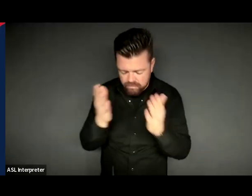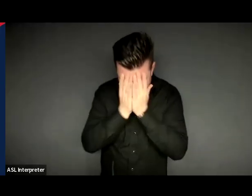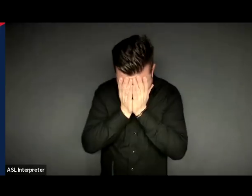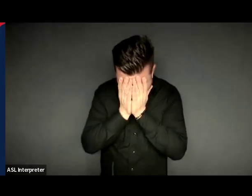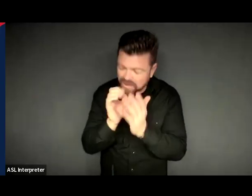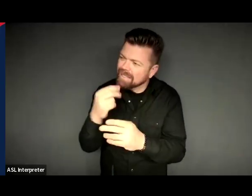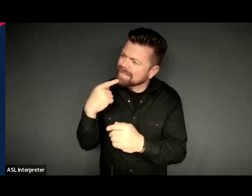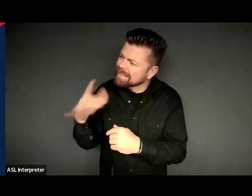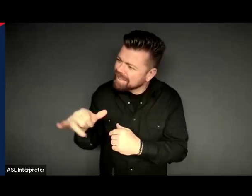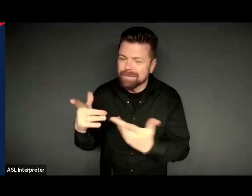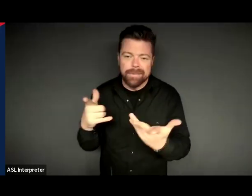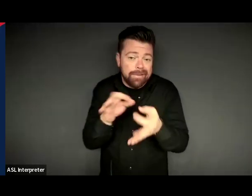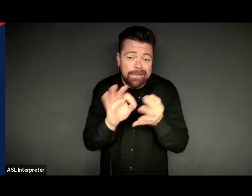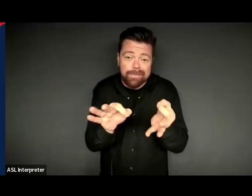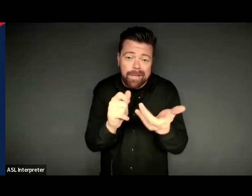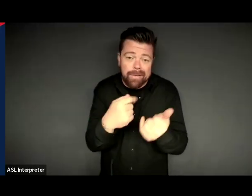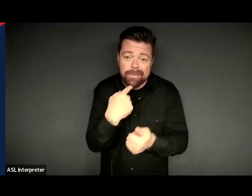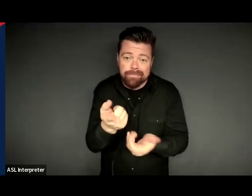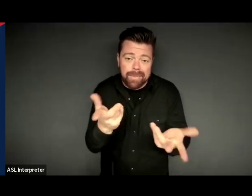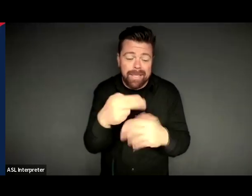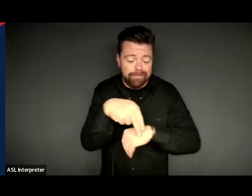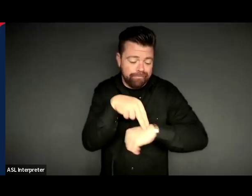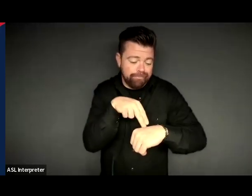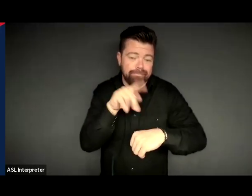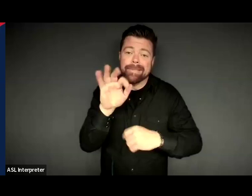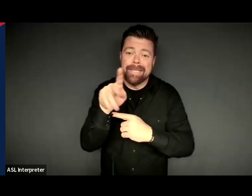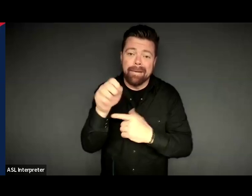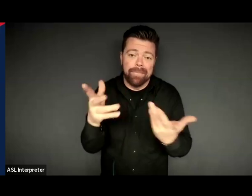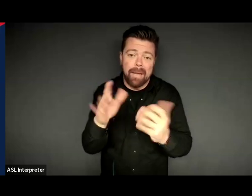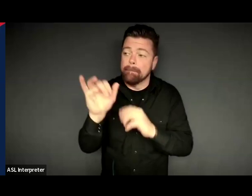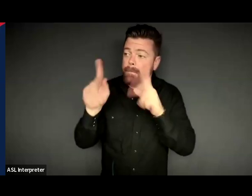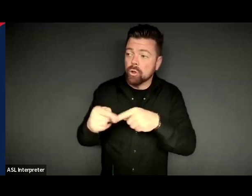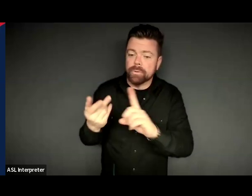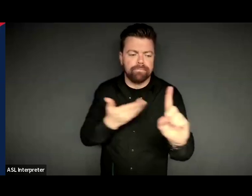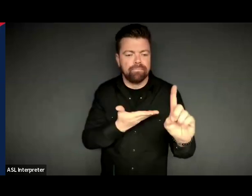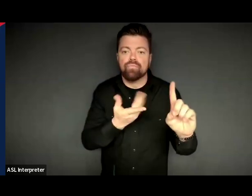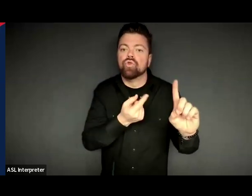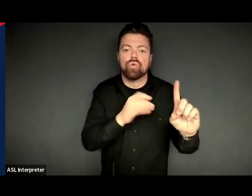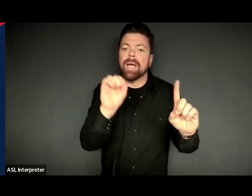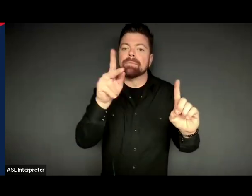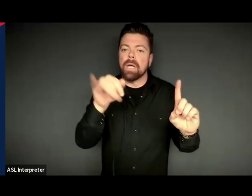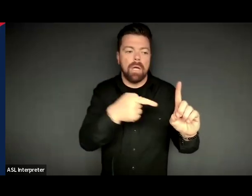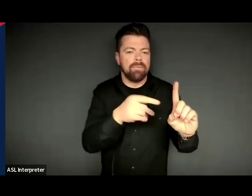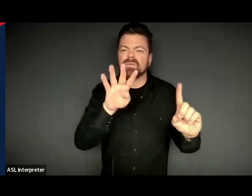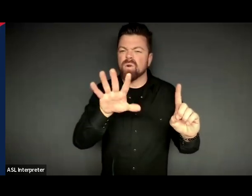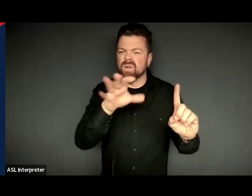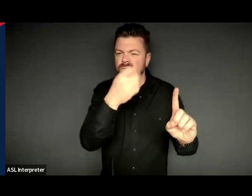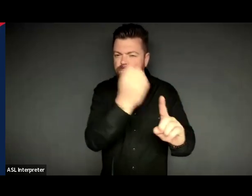that's the simplest way I can put it. And so this person, they've had their spinal cord injury for 45